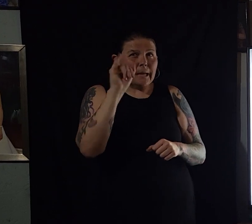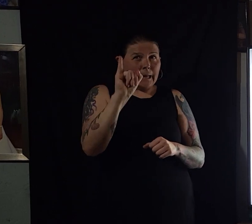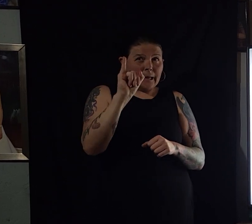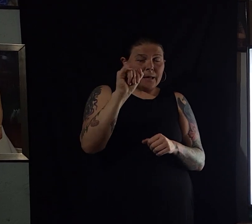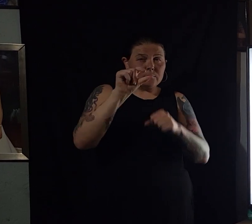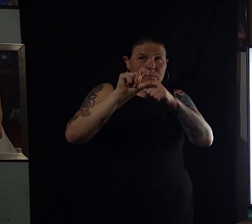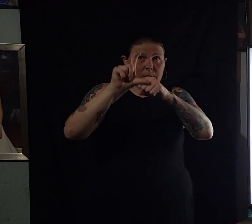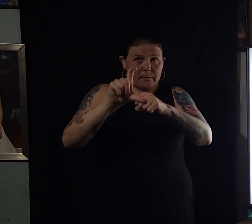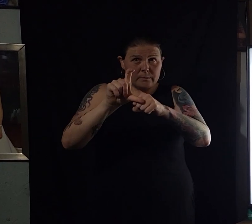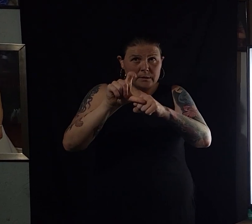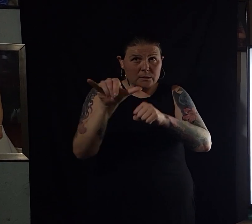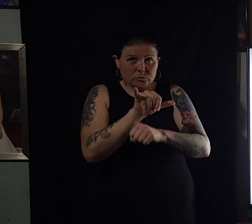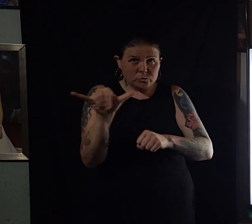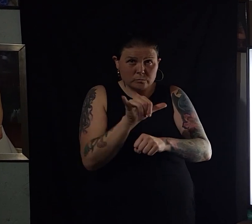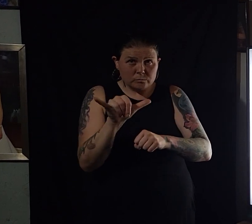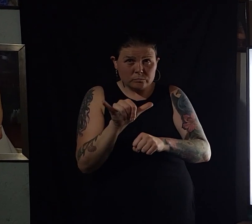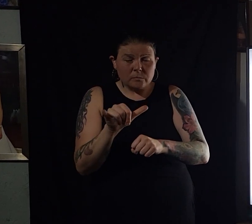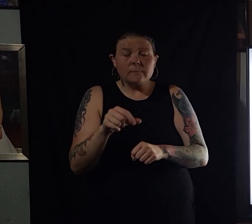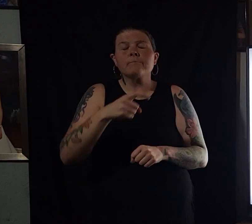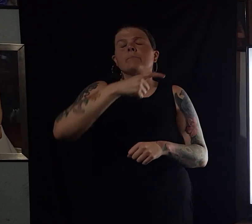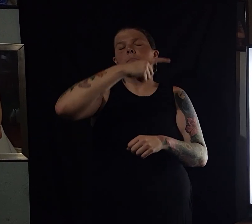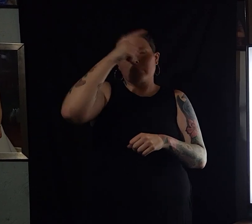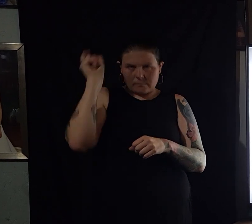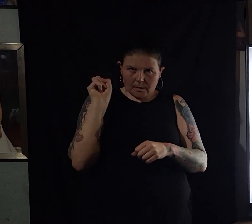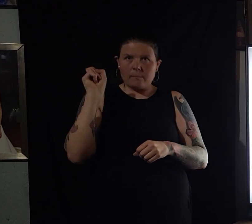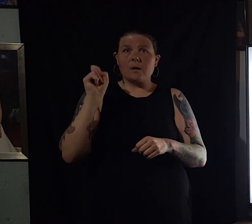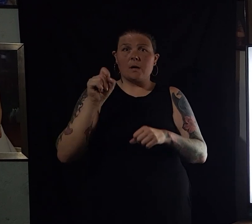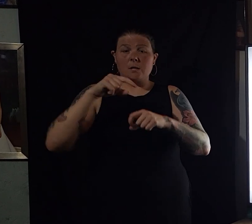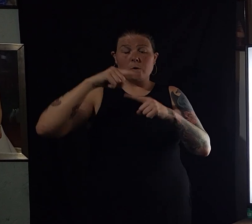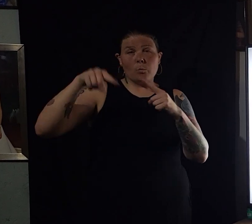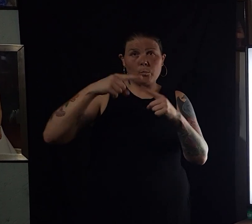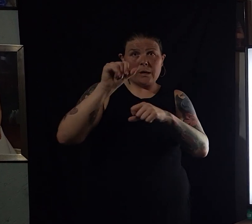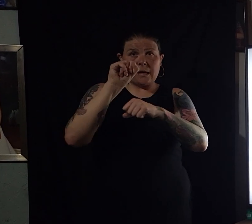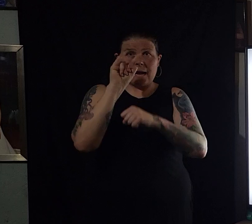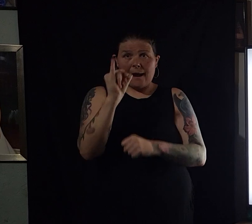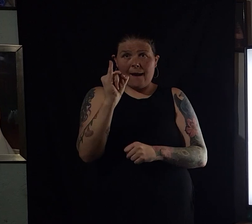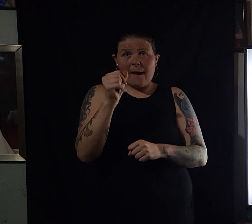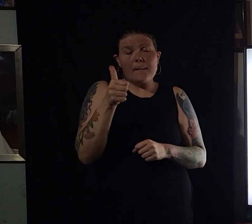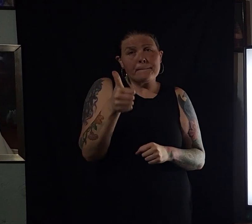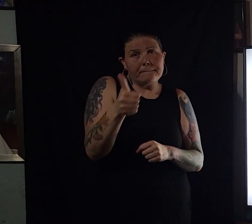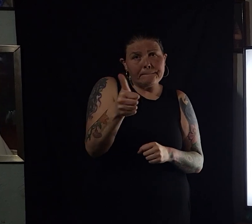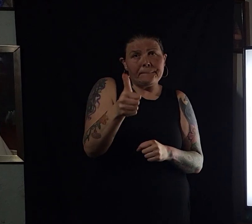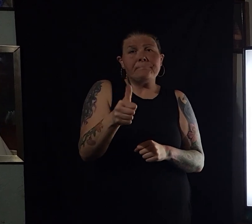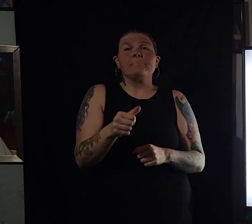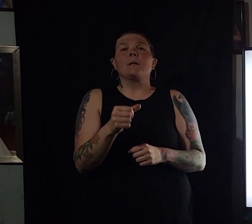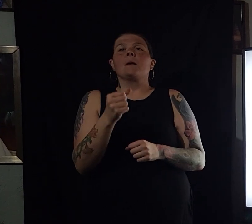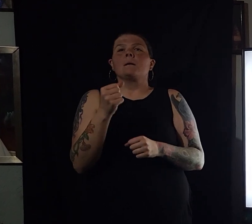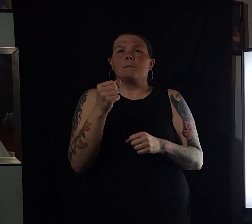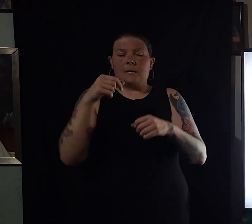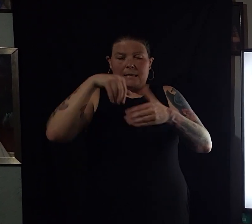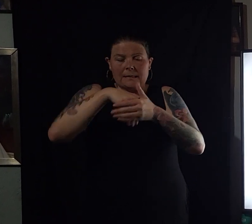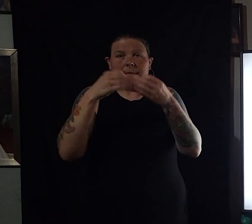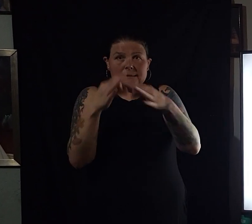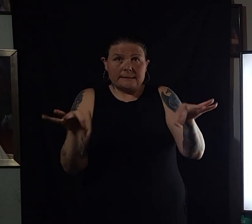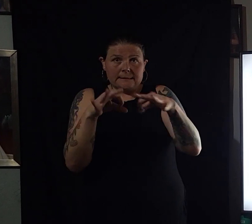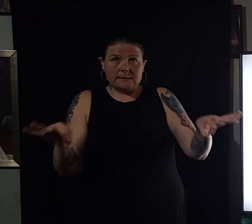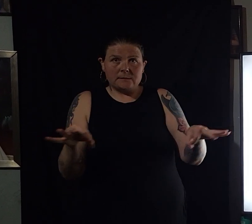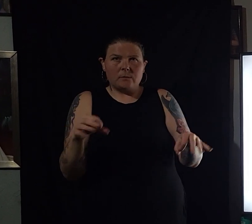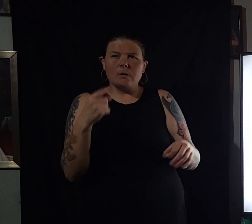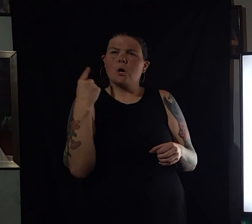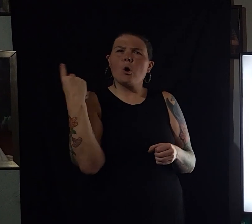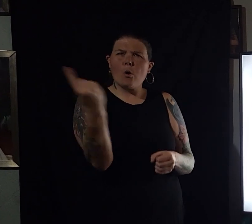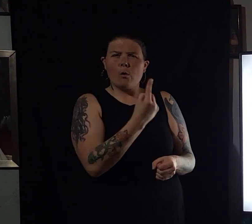is capitalized too. That's because when the letter I is all by itself in a sentence,